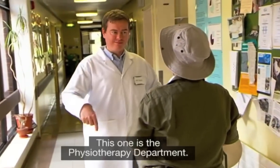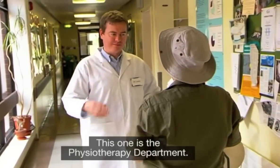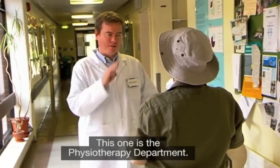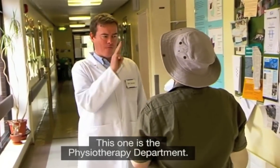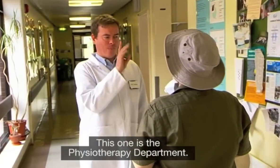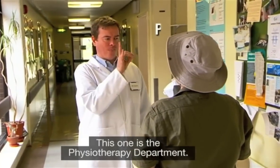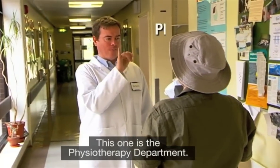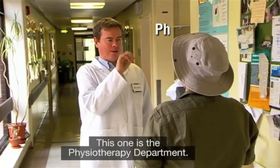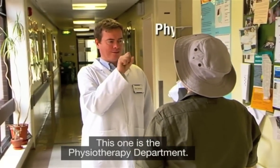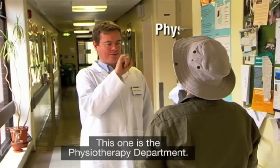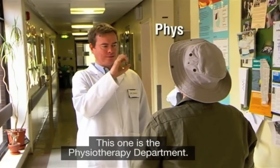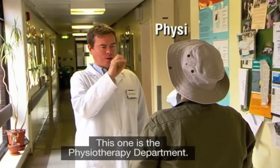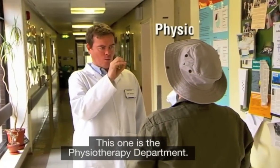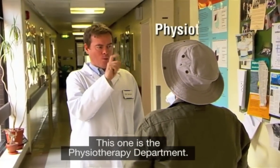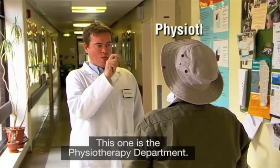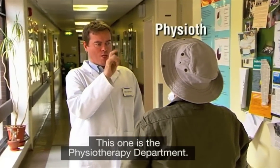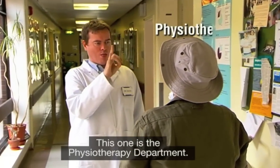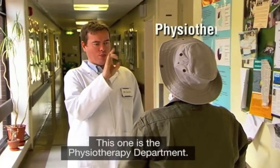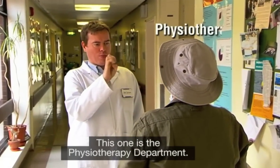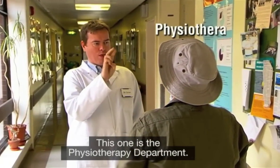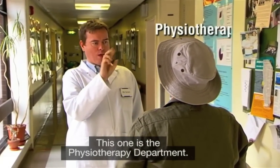This one is the physiotherapy department.